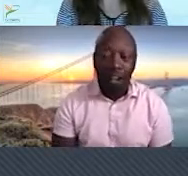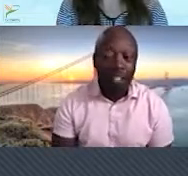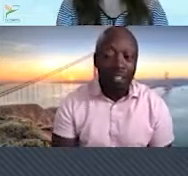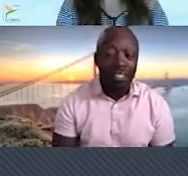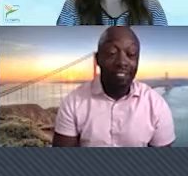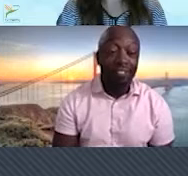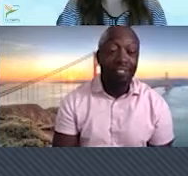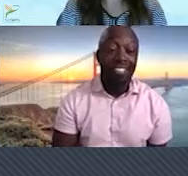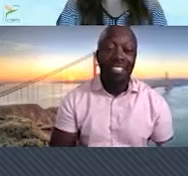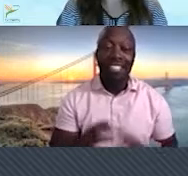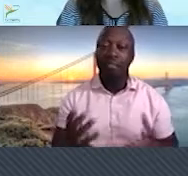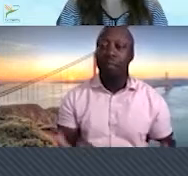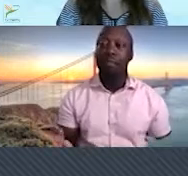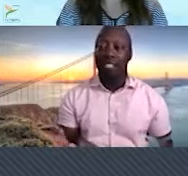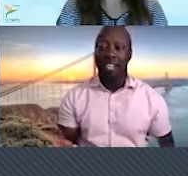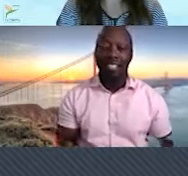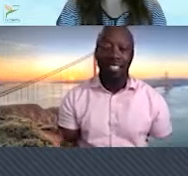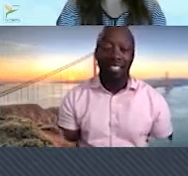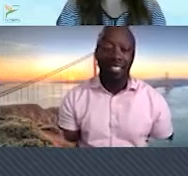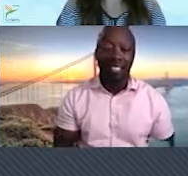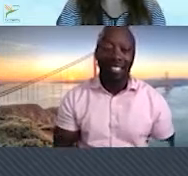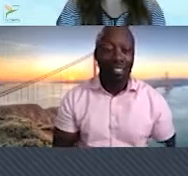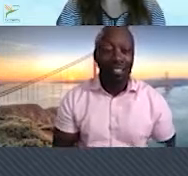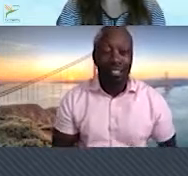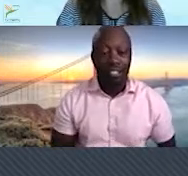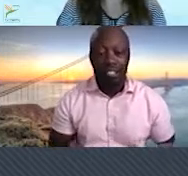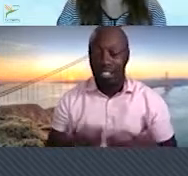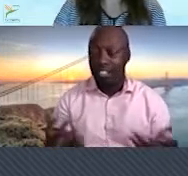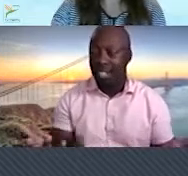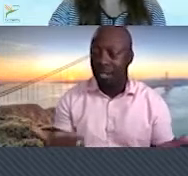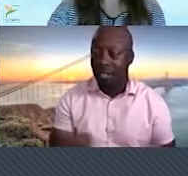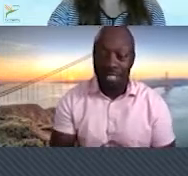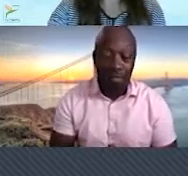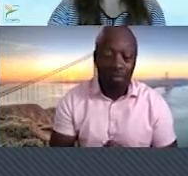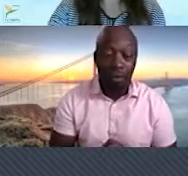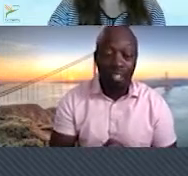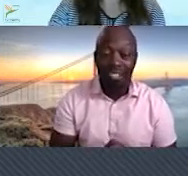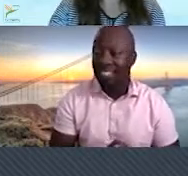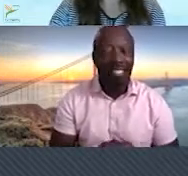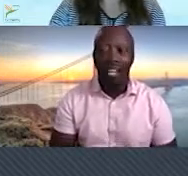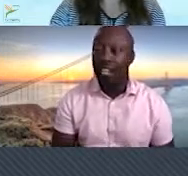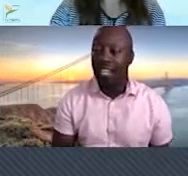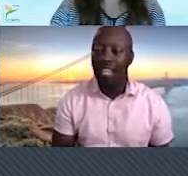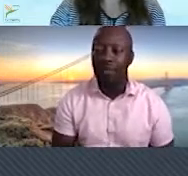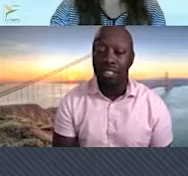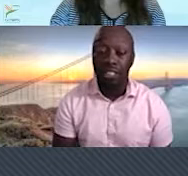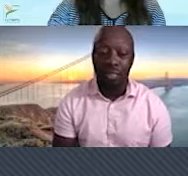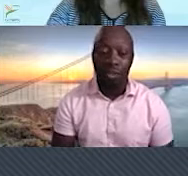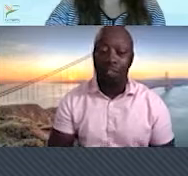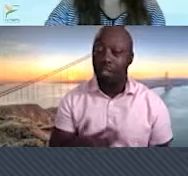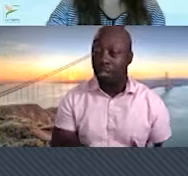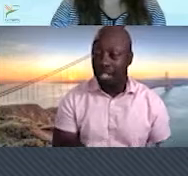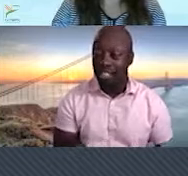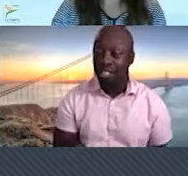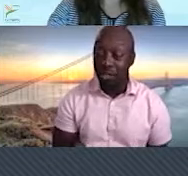what we are doing is baby sign. Just like what we said before, it's not a language, it's more